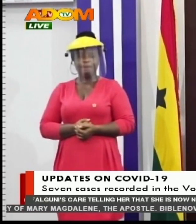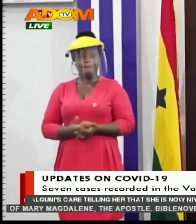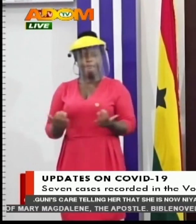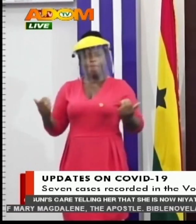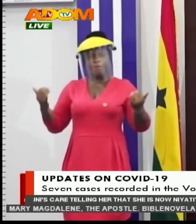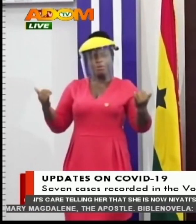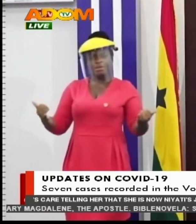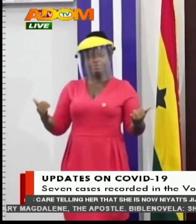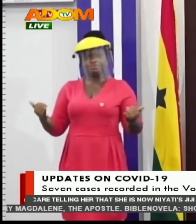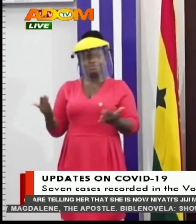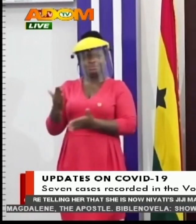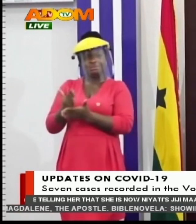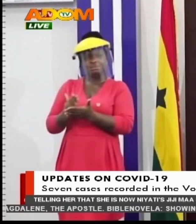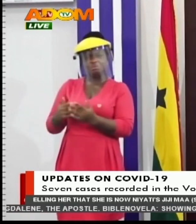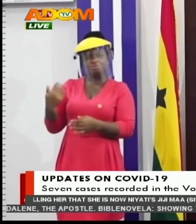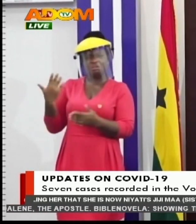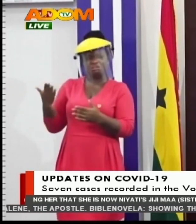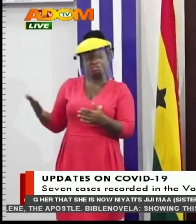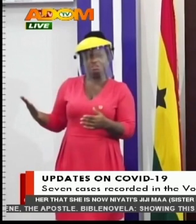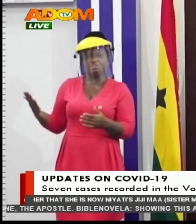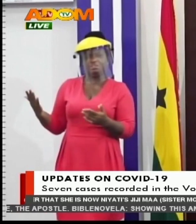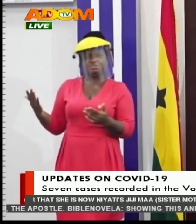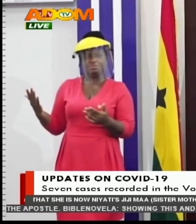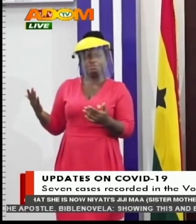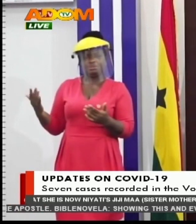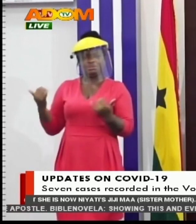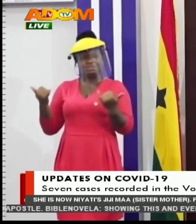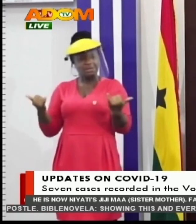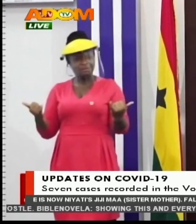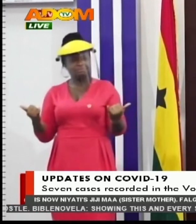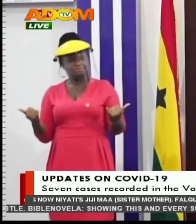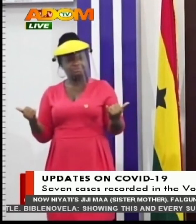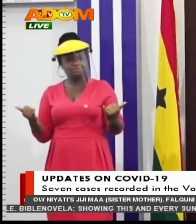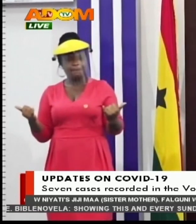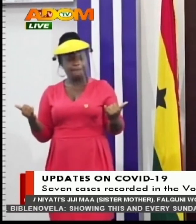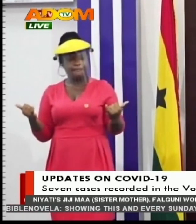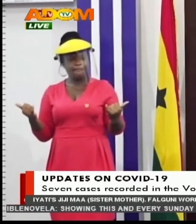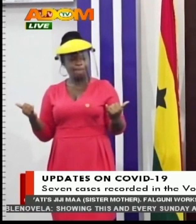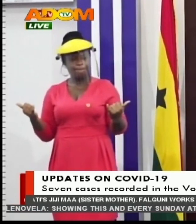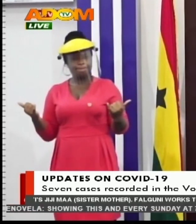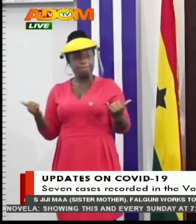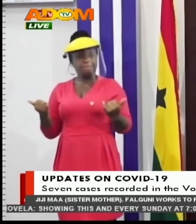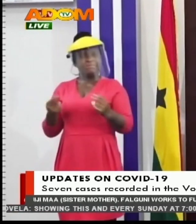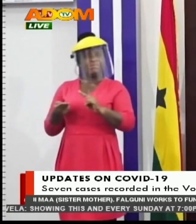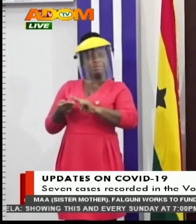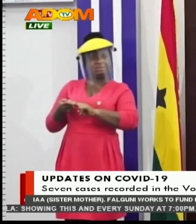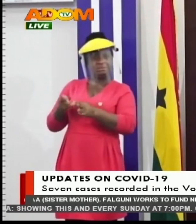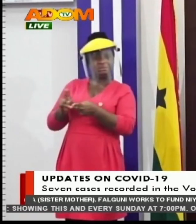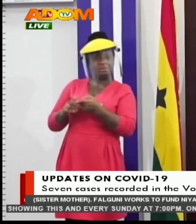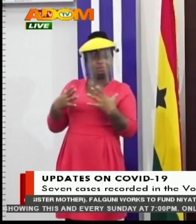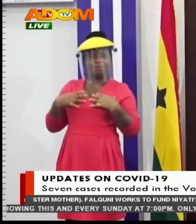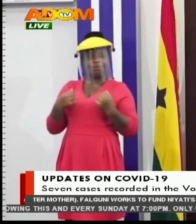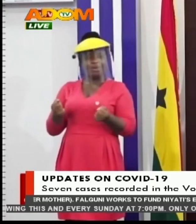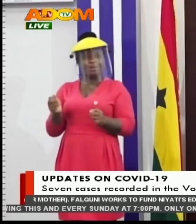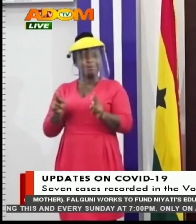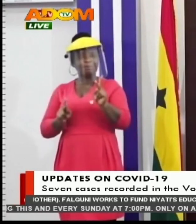Dr. Queen talks about TEMA, we'll have more information about impending recovery. So thank you very much, Honorable Minister.